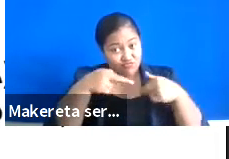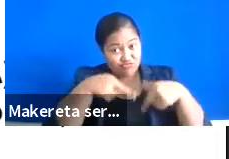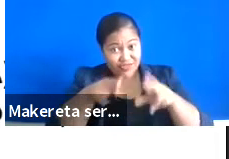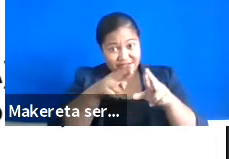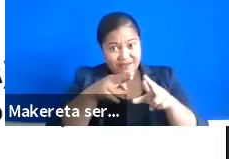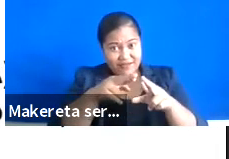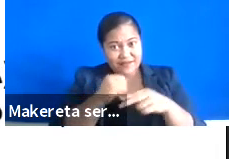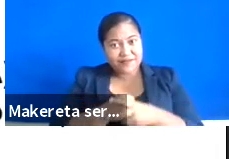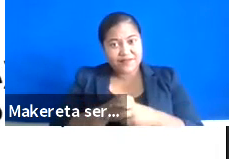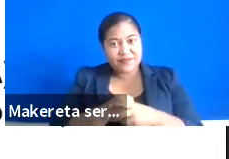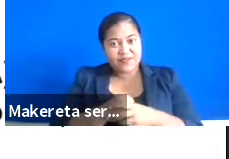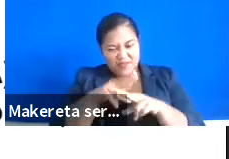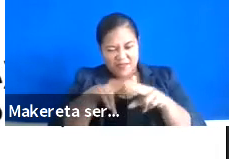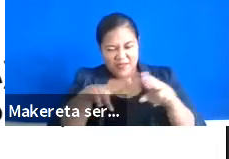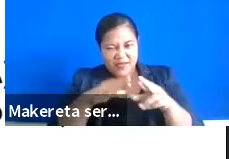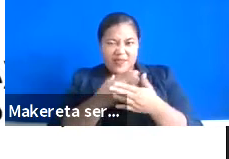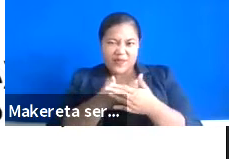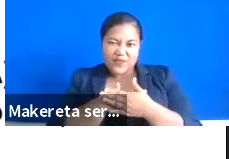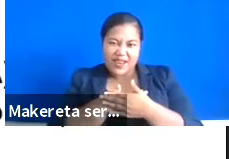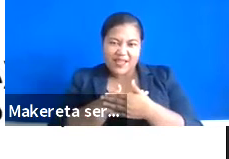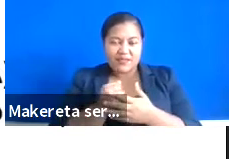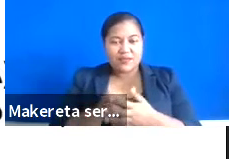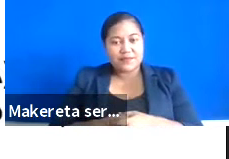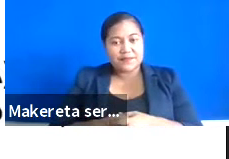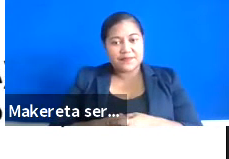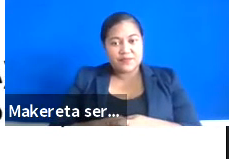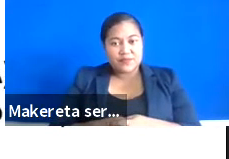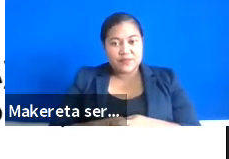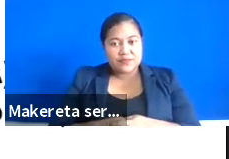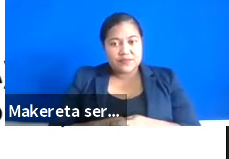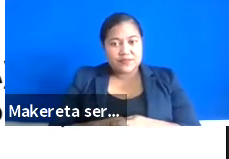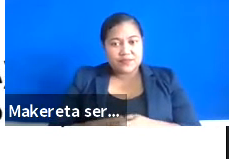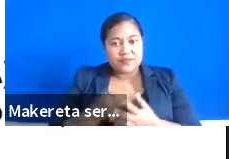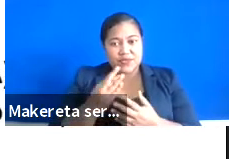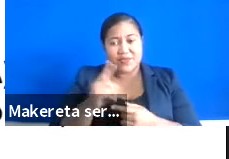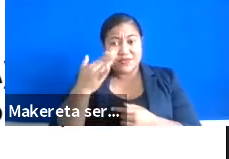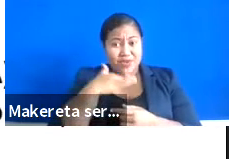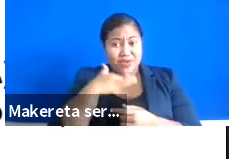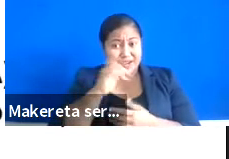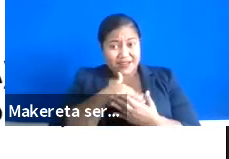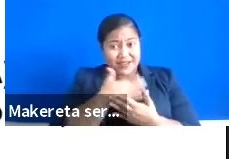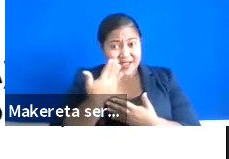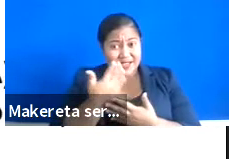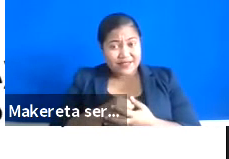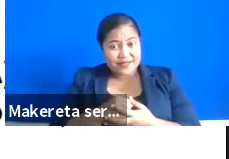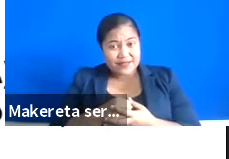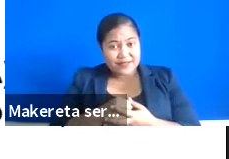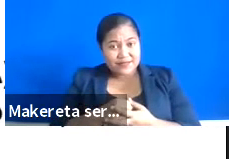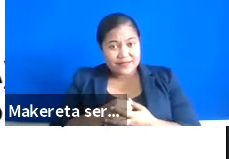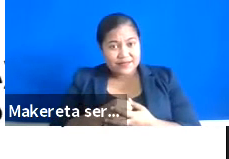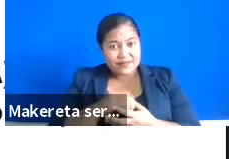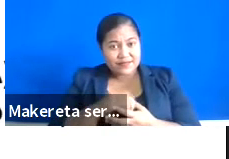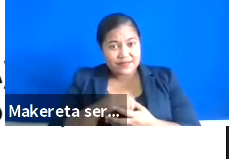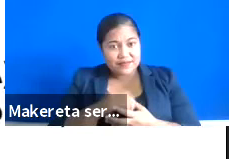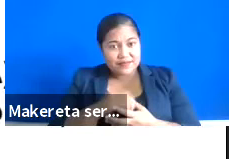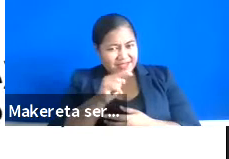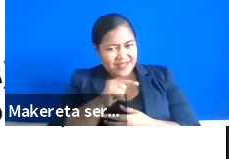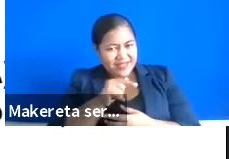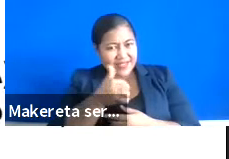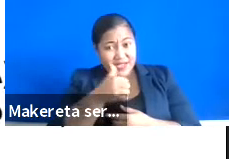the burial. burial areas for about 100 days after which it is harvested and the catch is used in a memorial